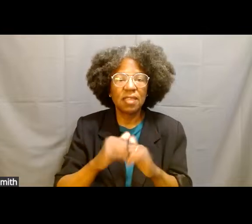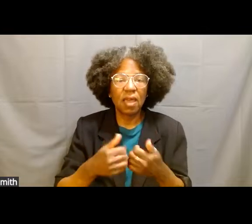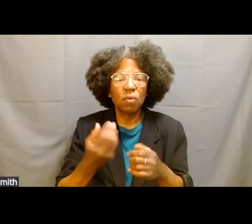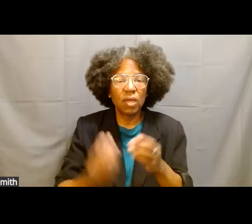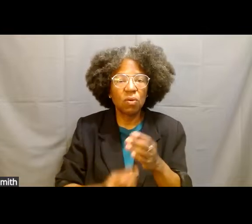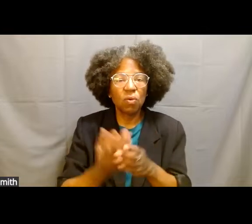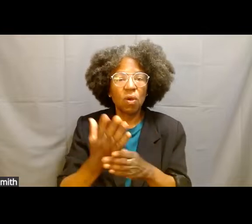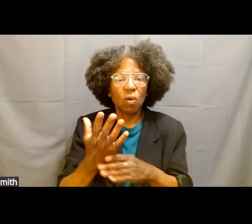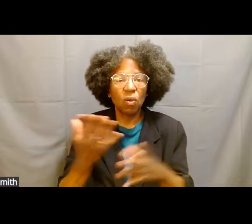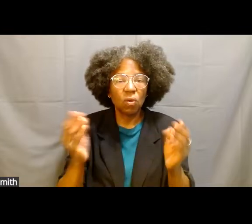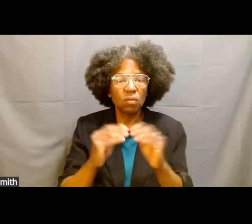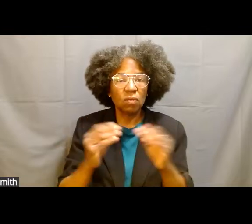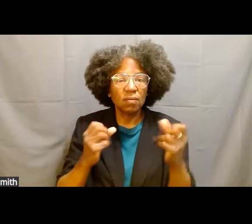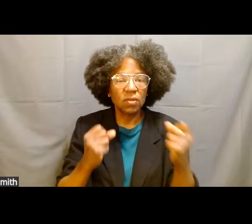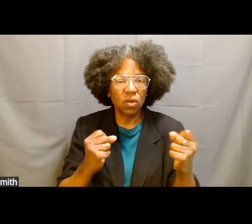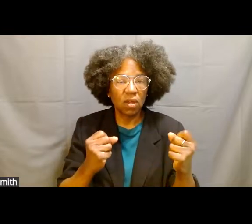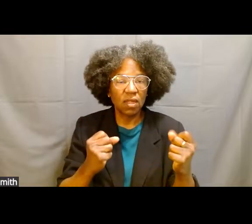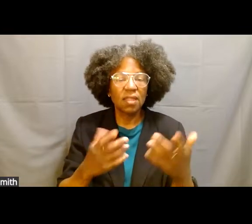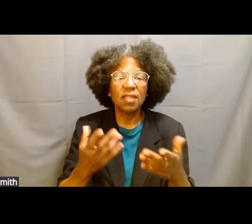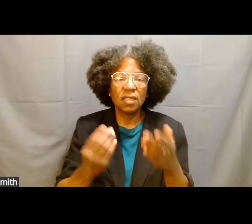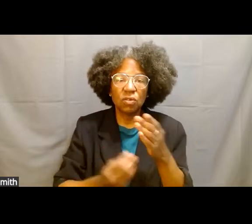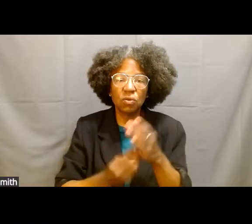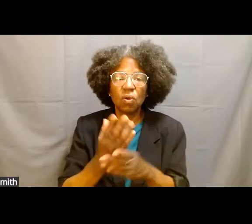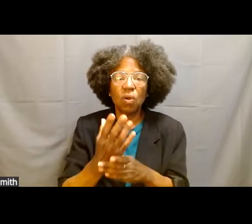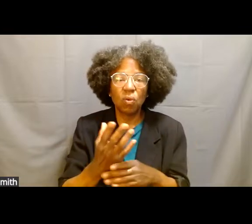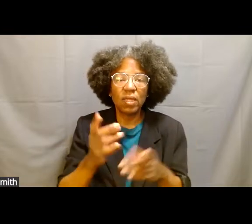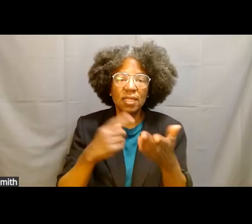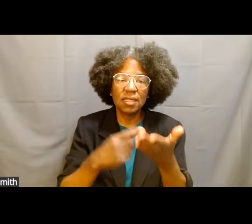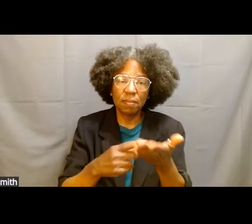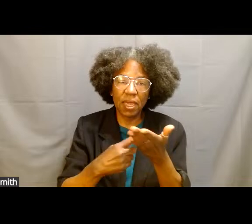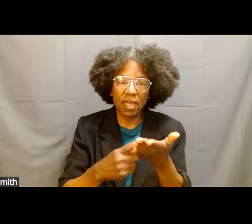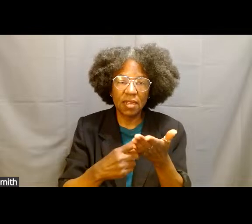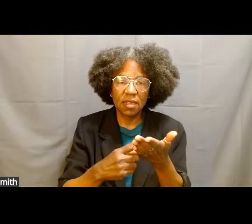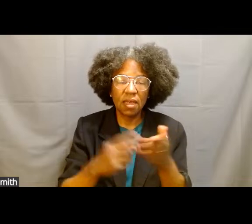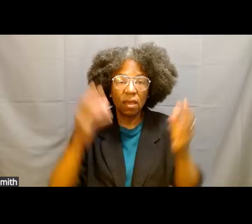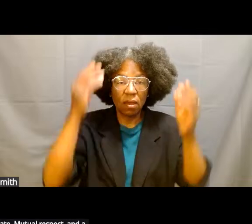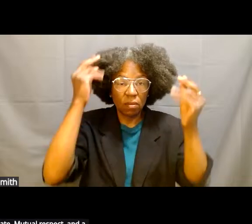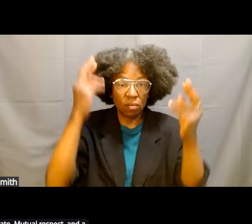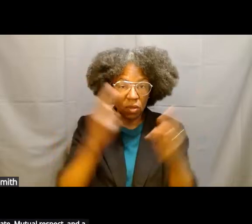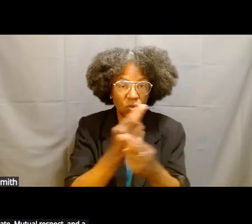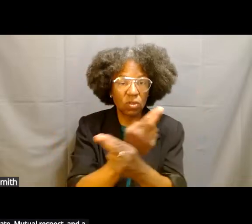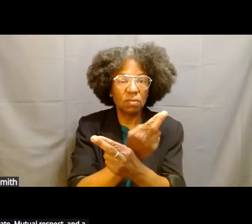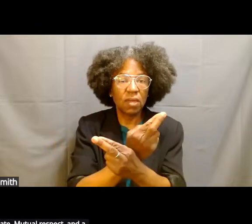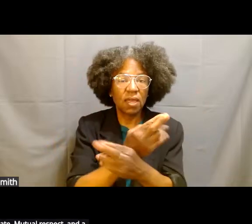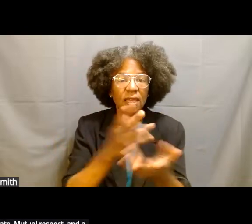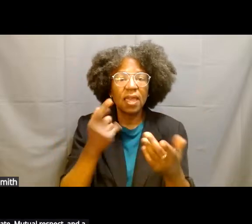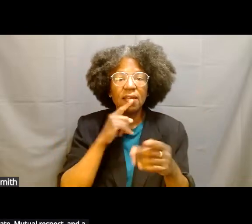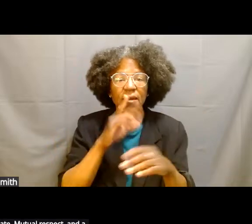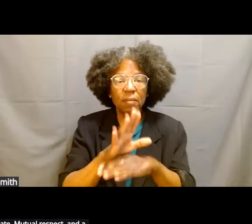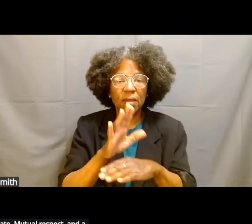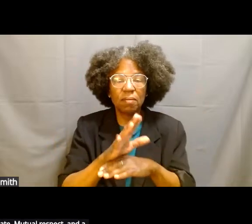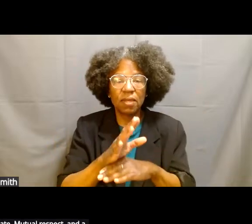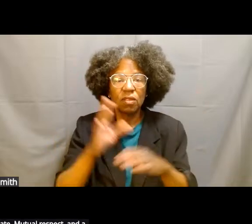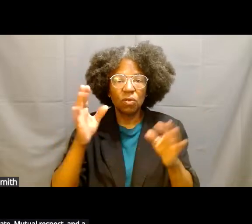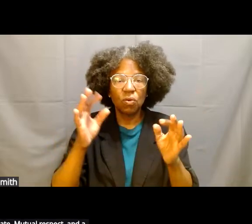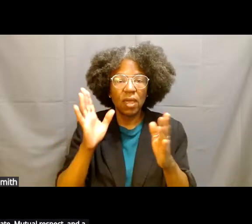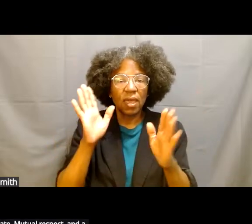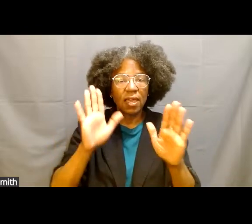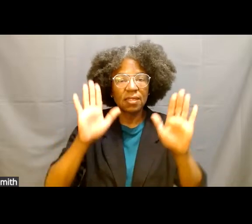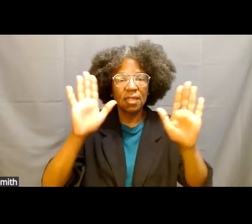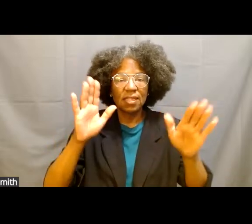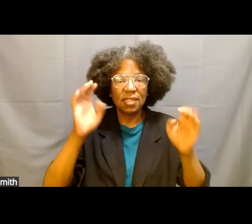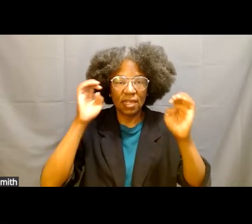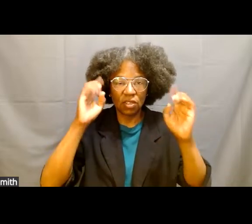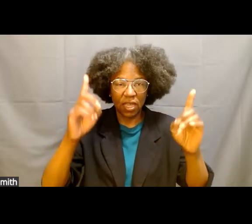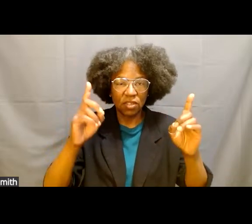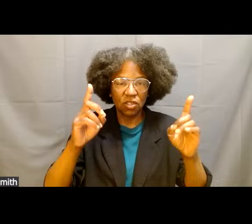of open debate, mutual respect, and a commitment to excellence in education. Thank you. Thank you.